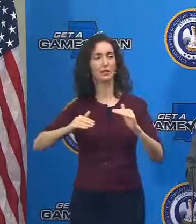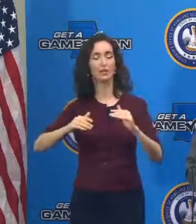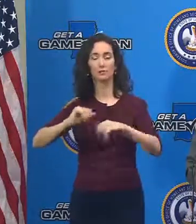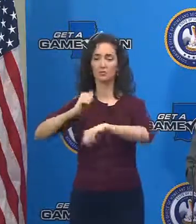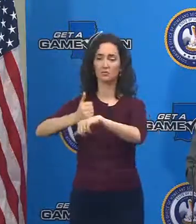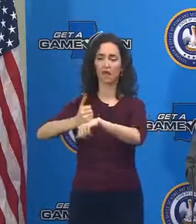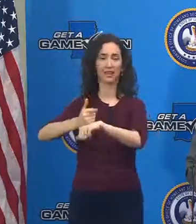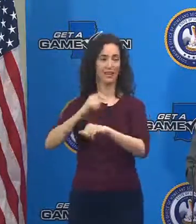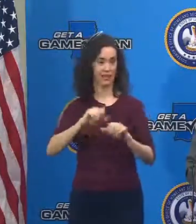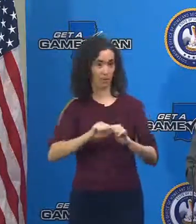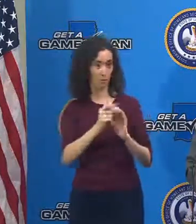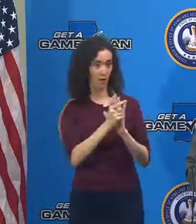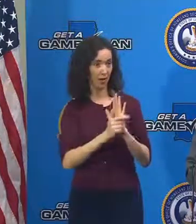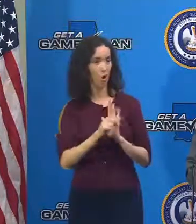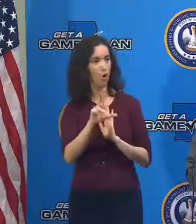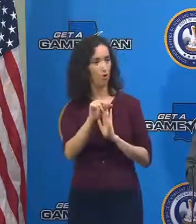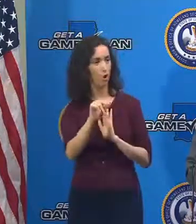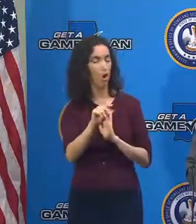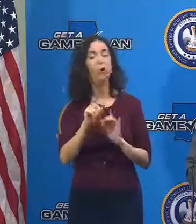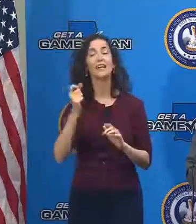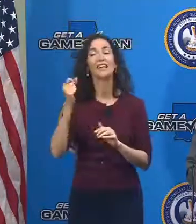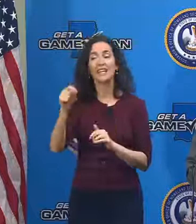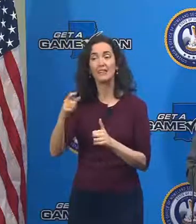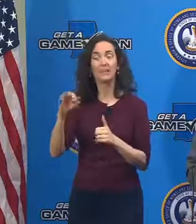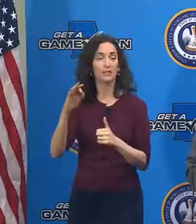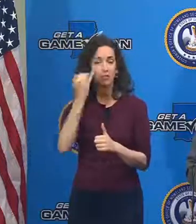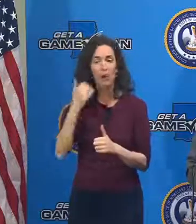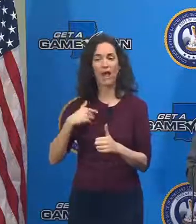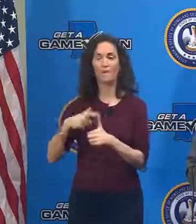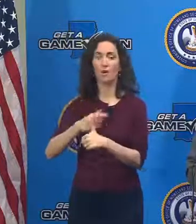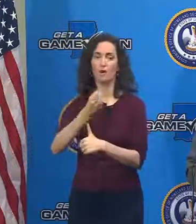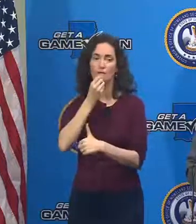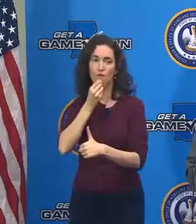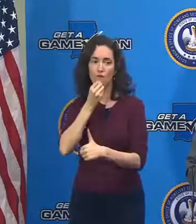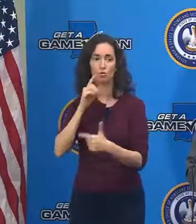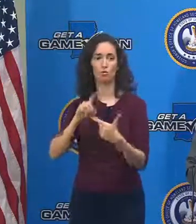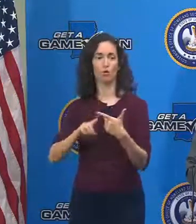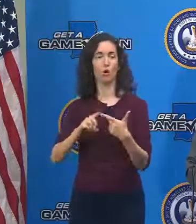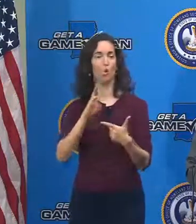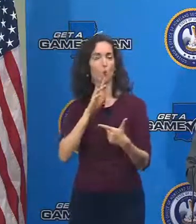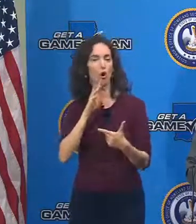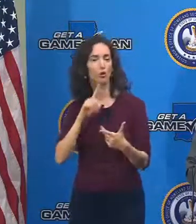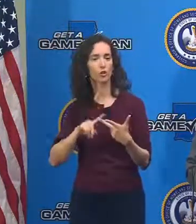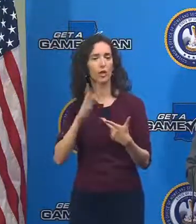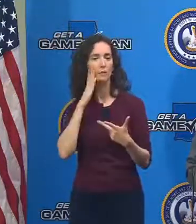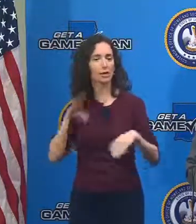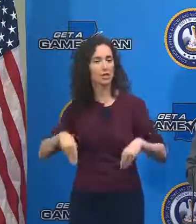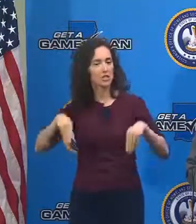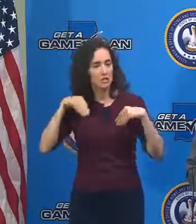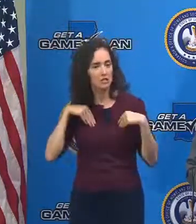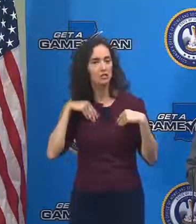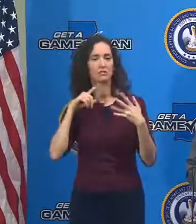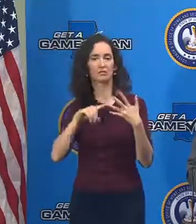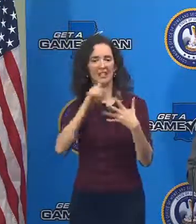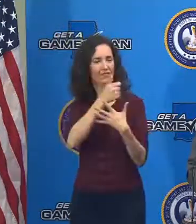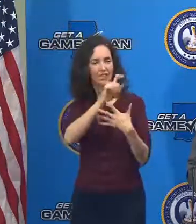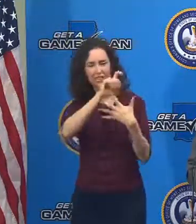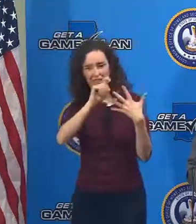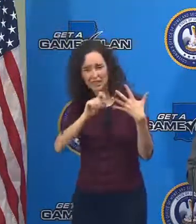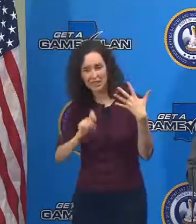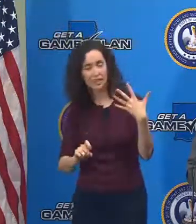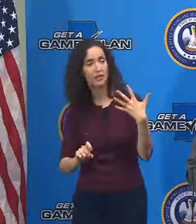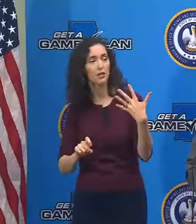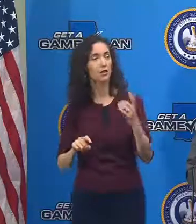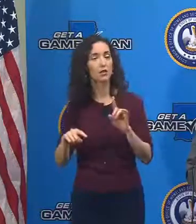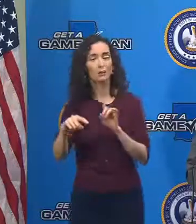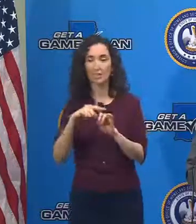site, as long as that site has food, water, linens, the basic necessities, and basically the minimum necessary